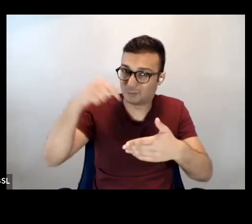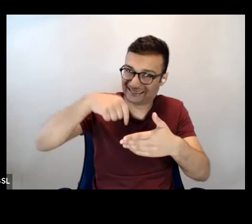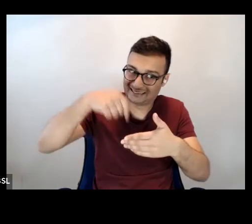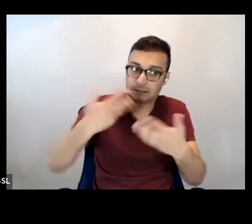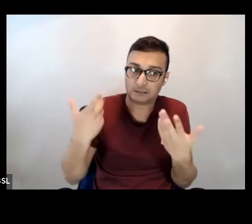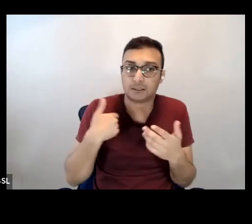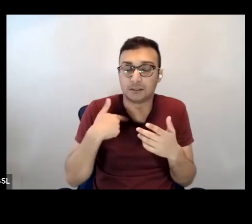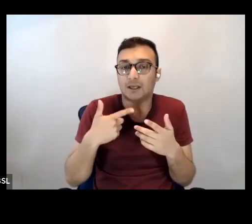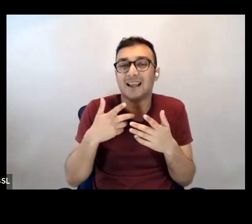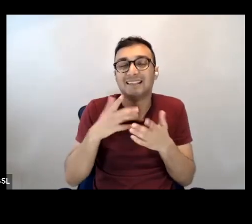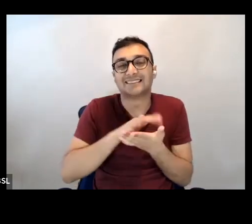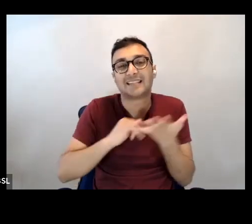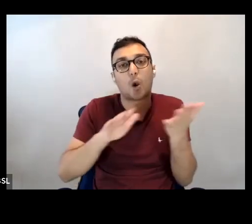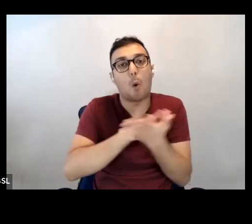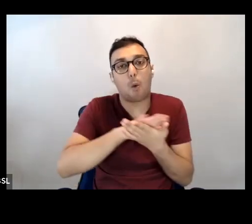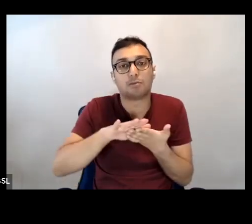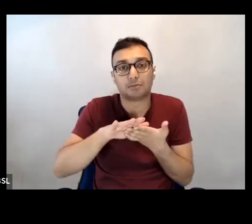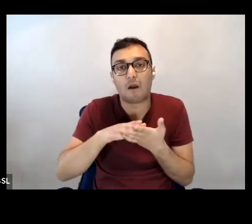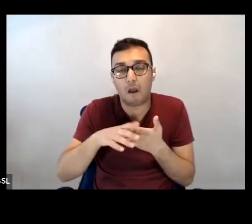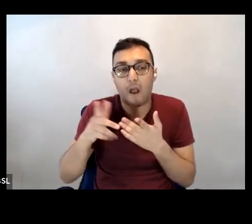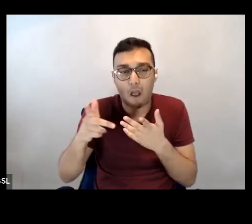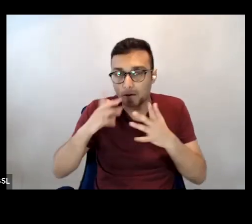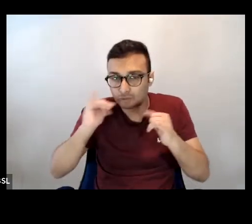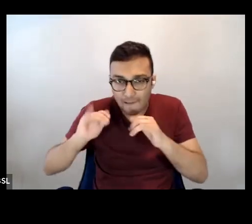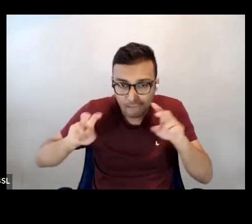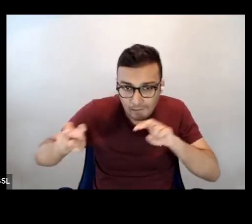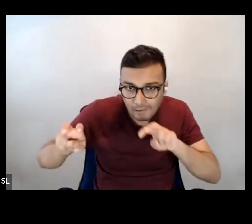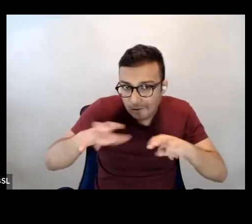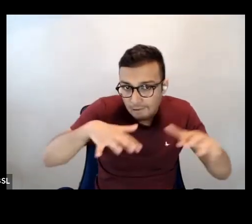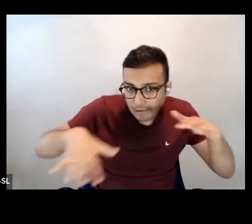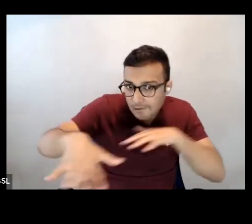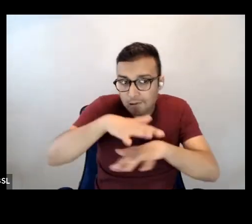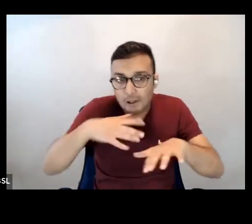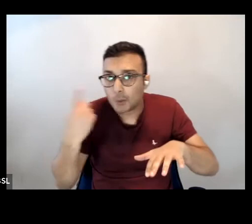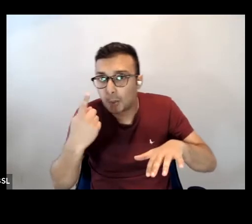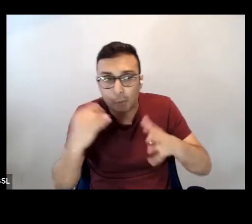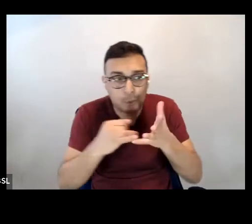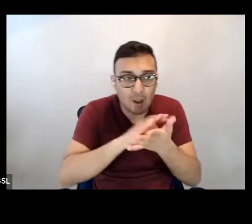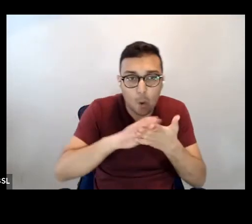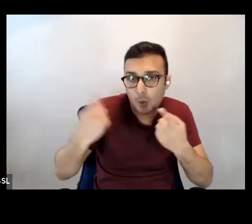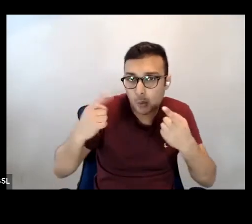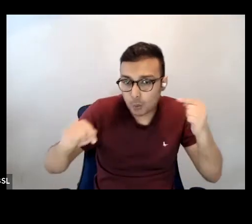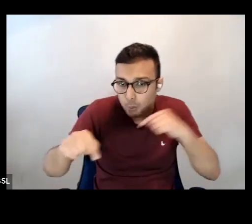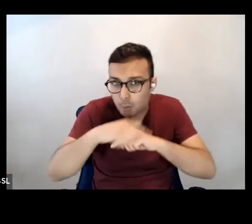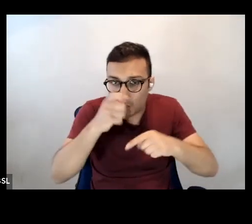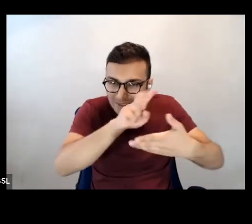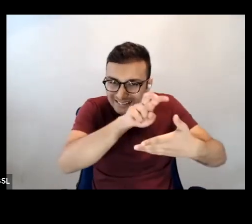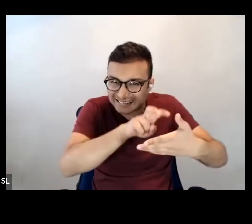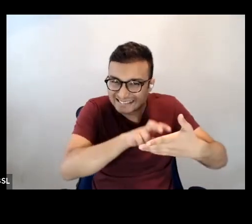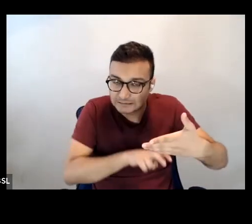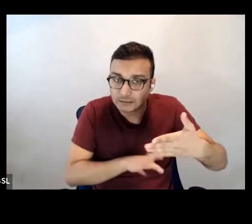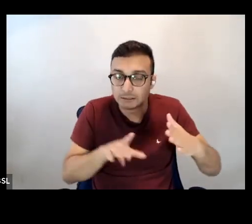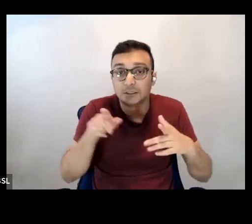stakeholder mapping, followed by the interviews with those stakeholders that we identify. In our experience in Bolivia, the